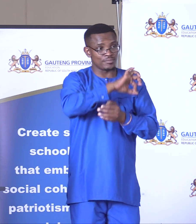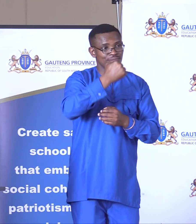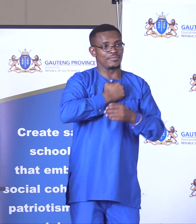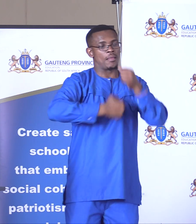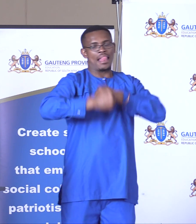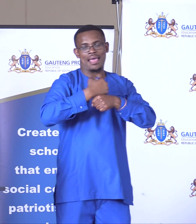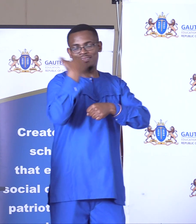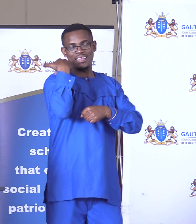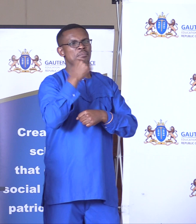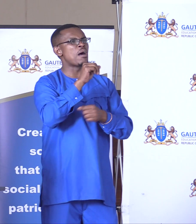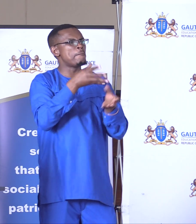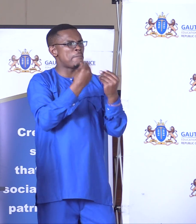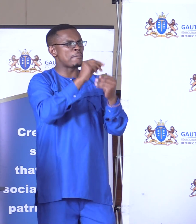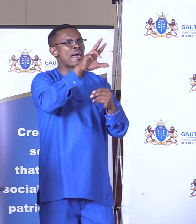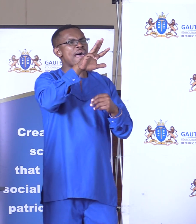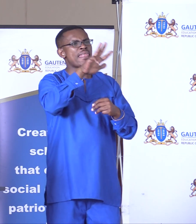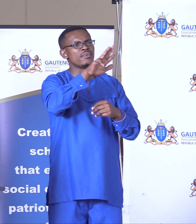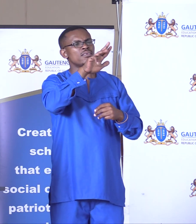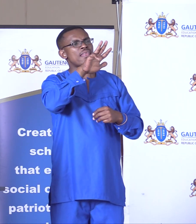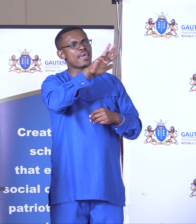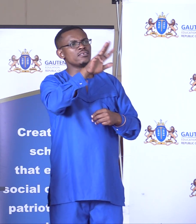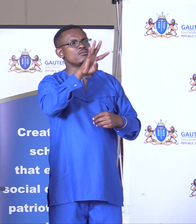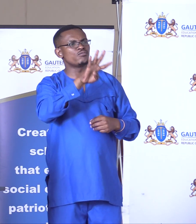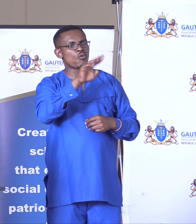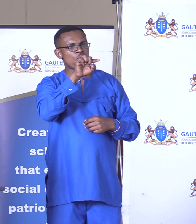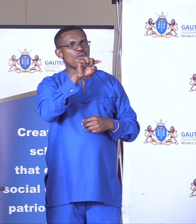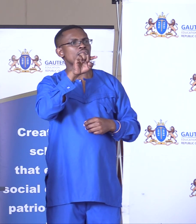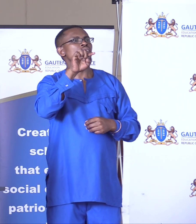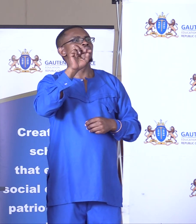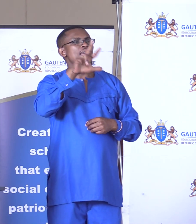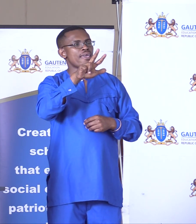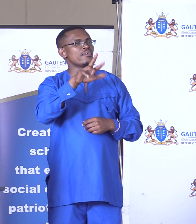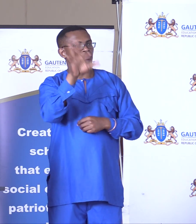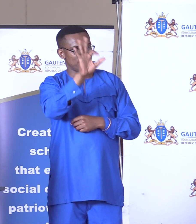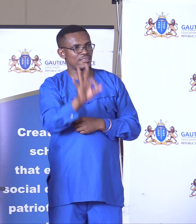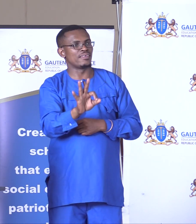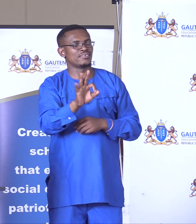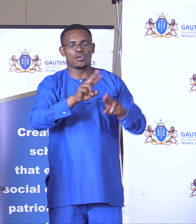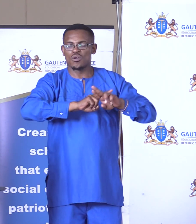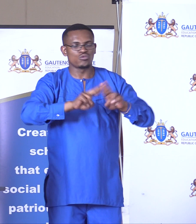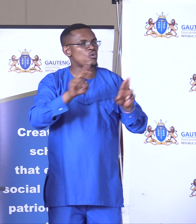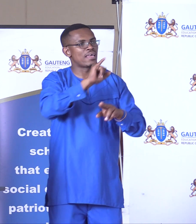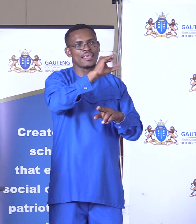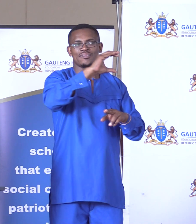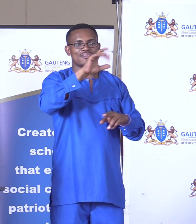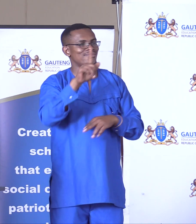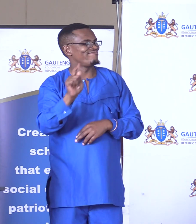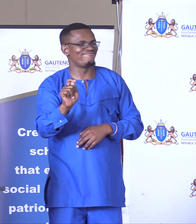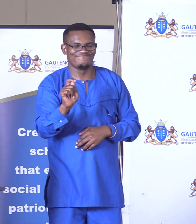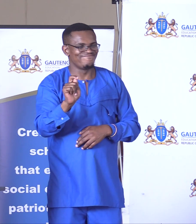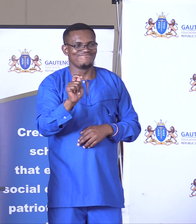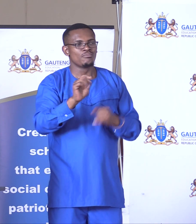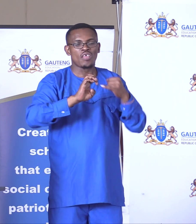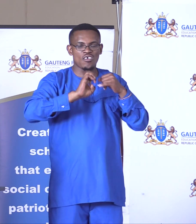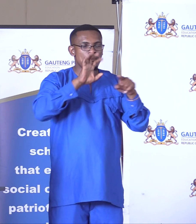got a 94.4 grade in the matric results. Yes, it was not an ICT, but Mapenane just finds